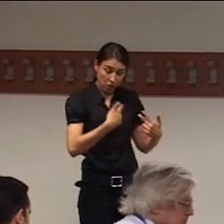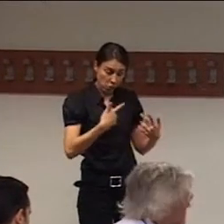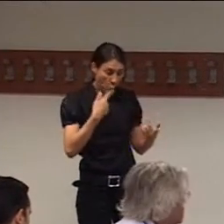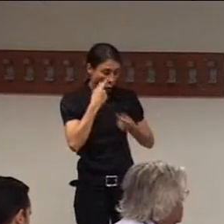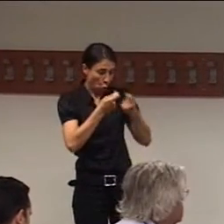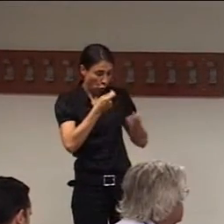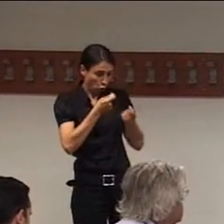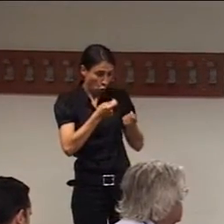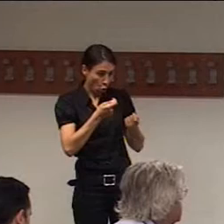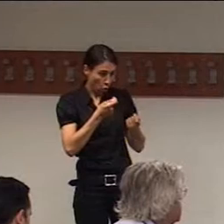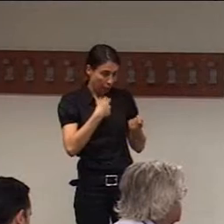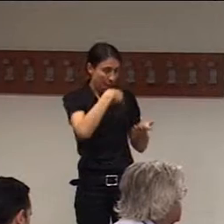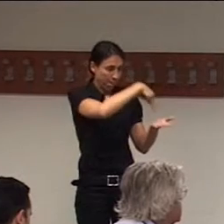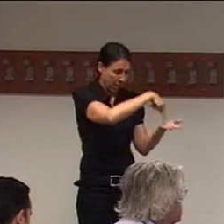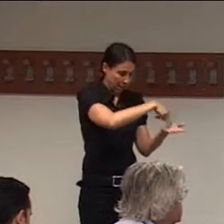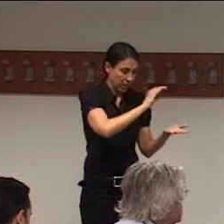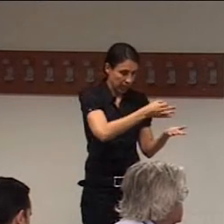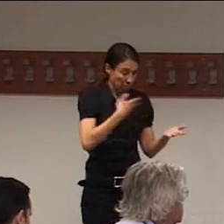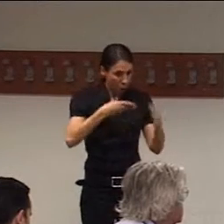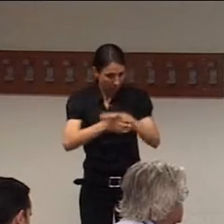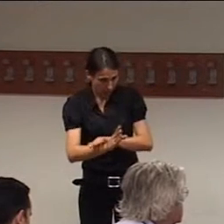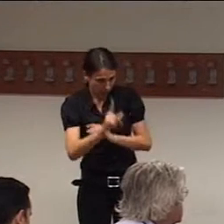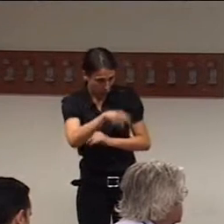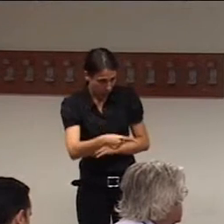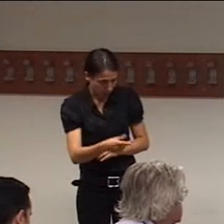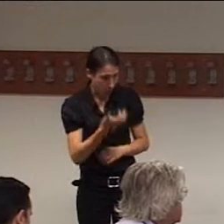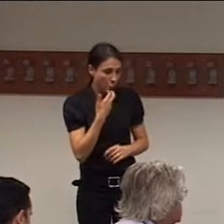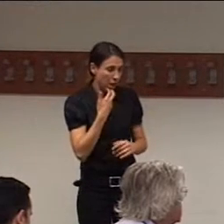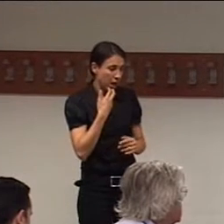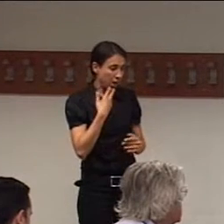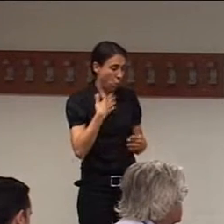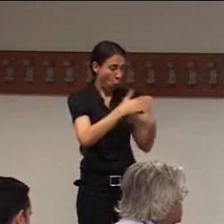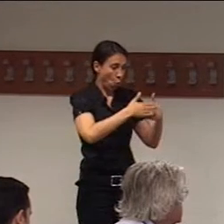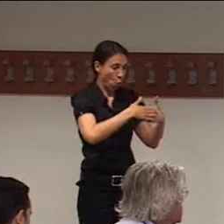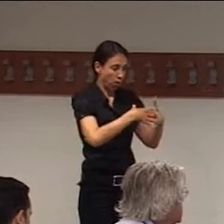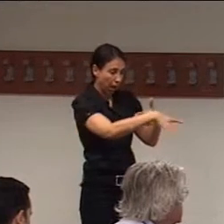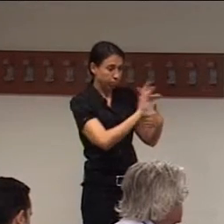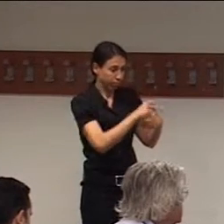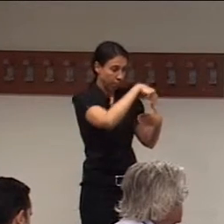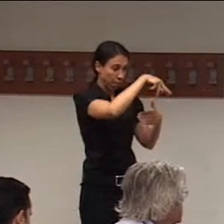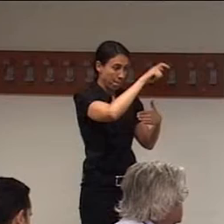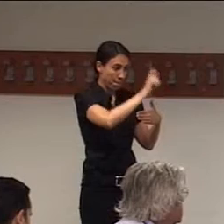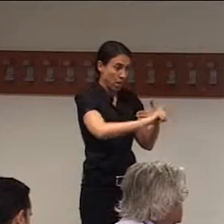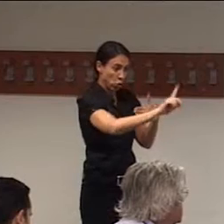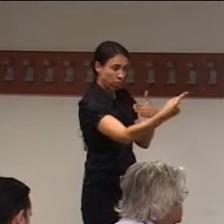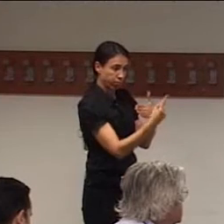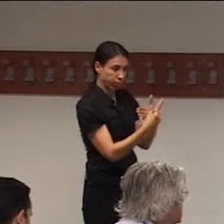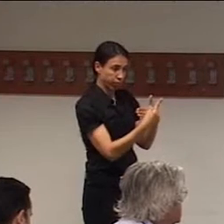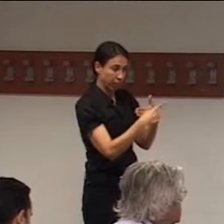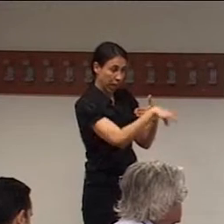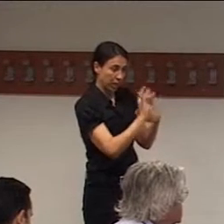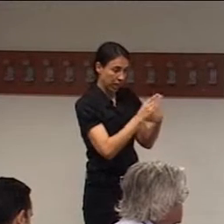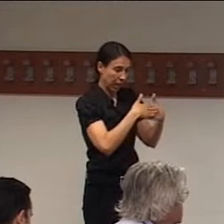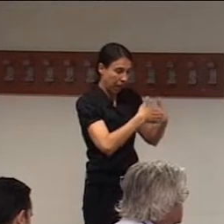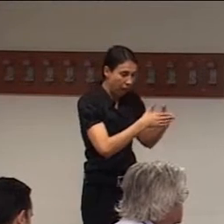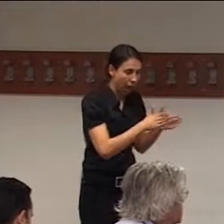also allow you to make the system an access control? That is when you're in front